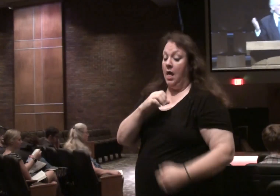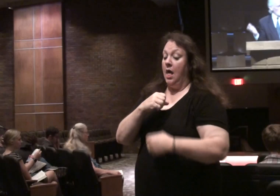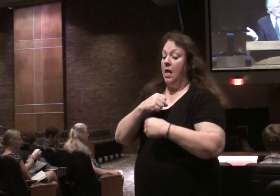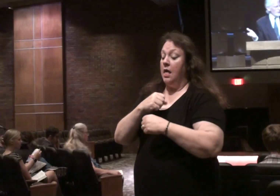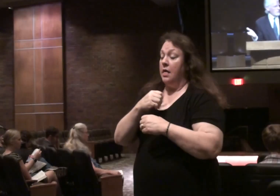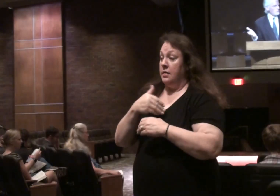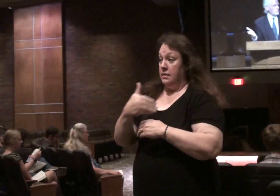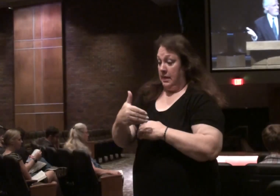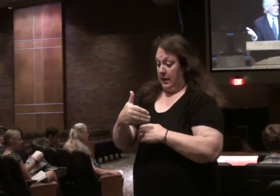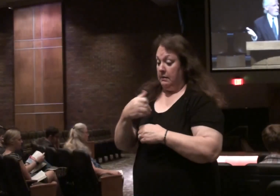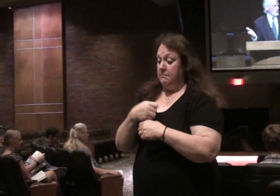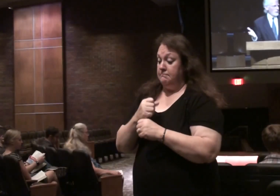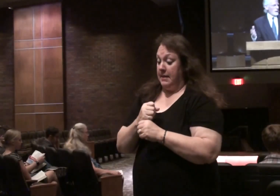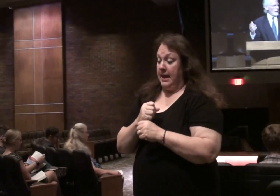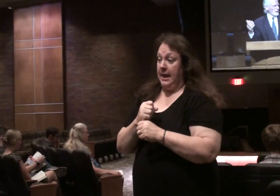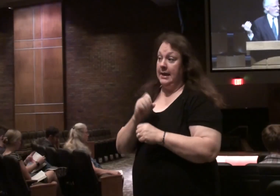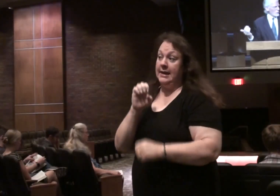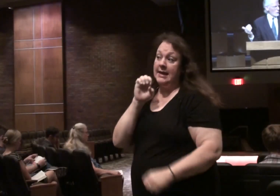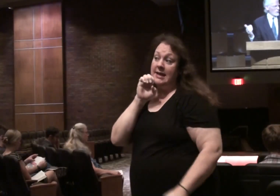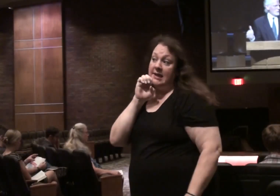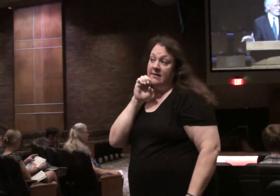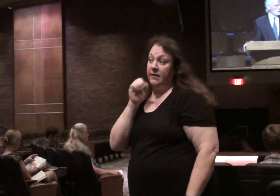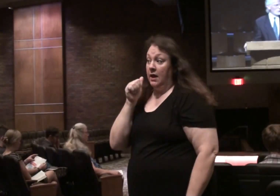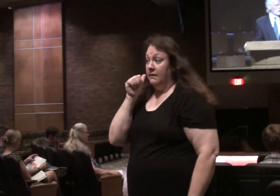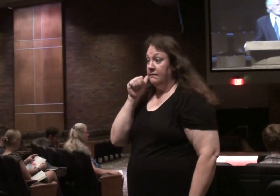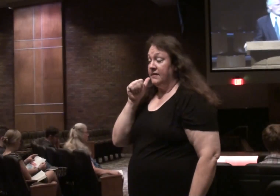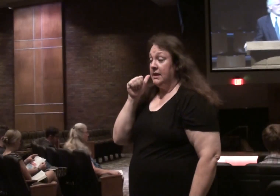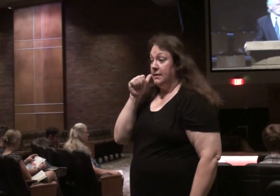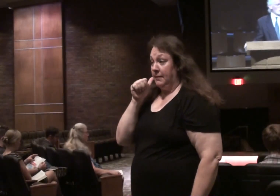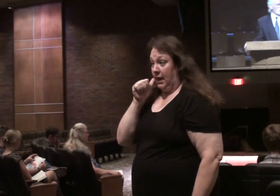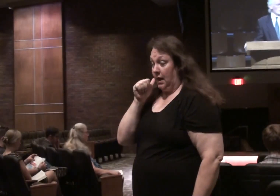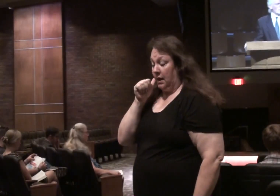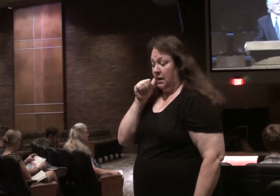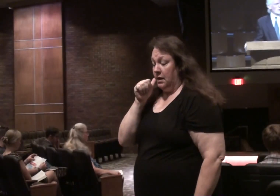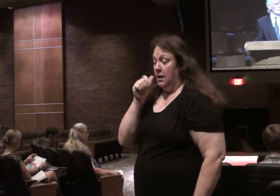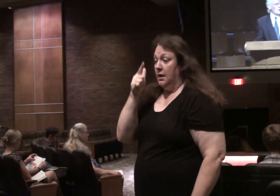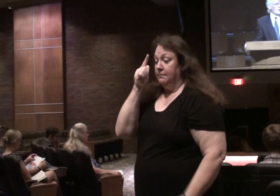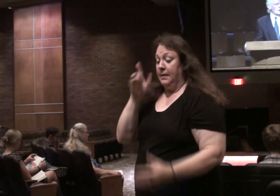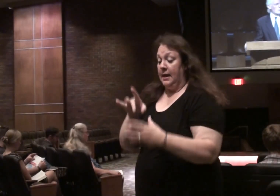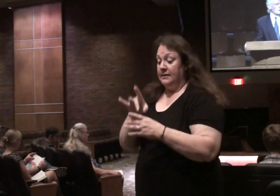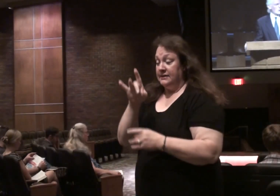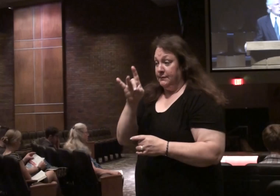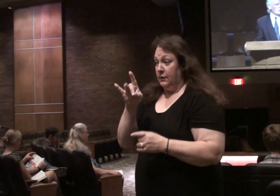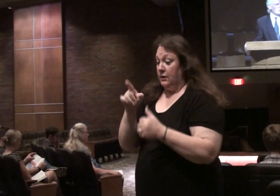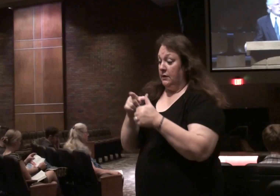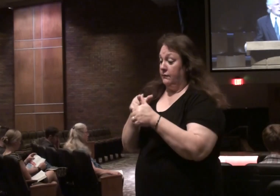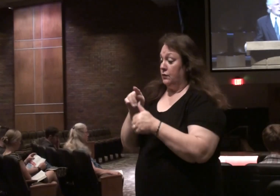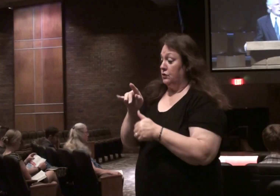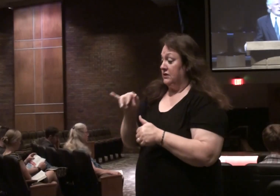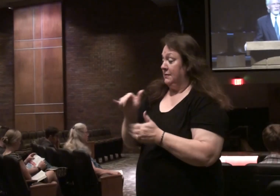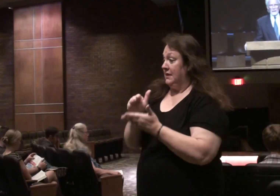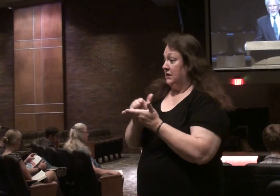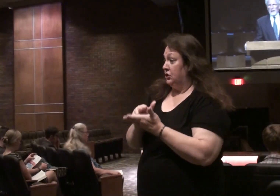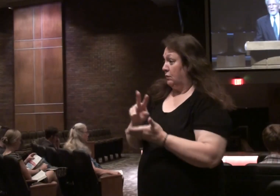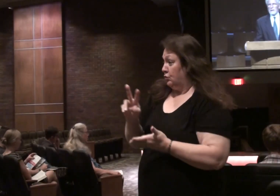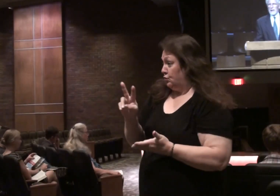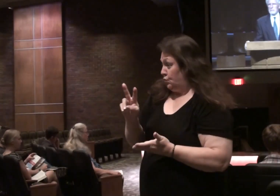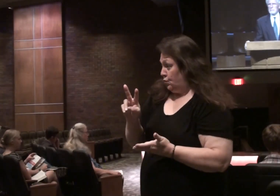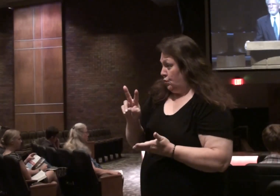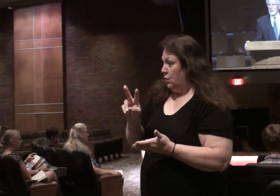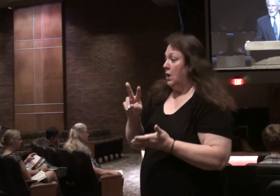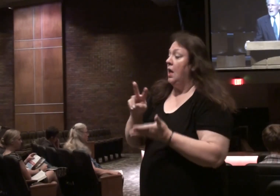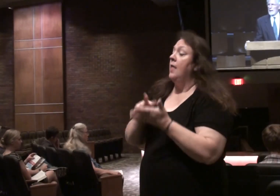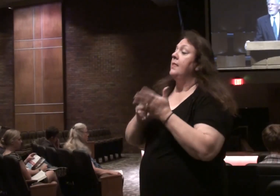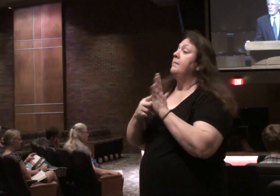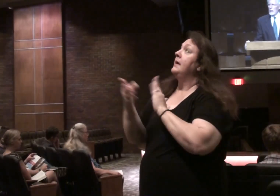Eve, the female, indicated, according to the direction of the Spirit in 1 Timothy chapter 2, that indicated